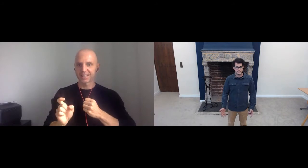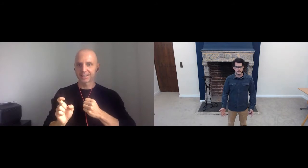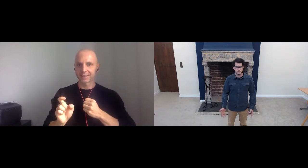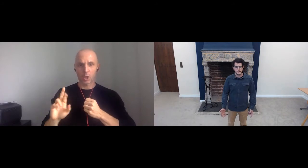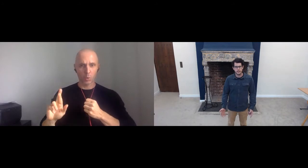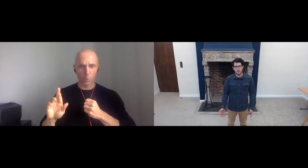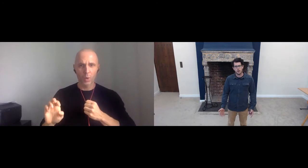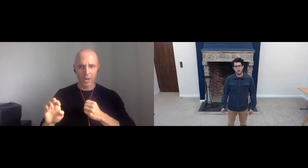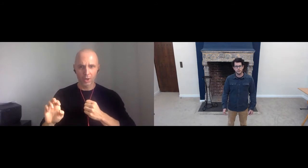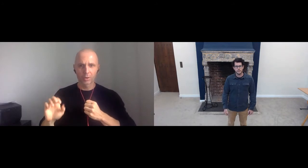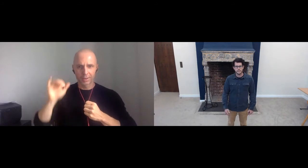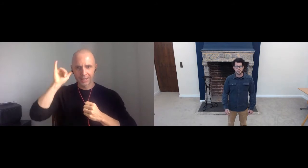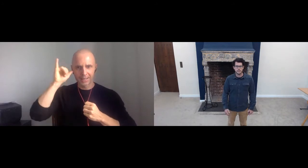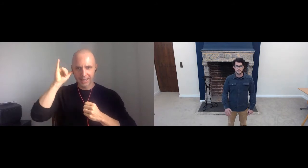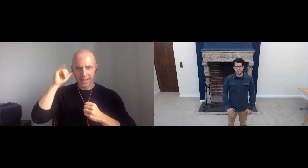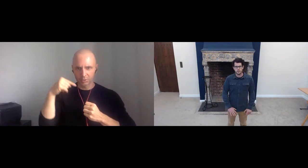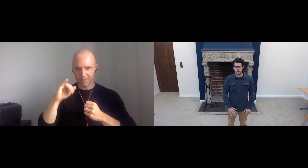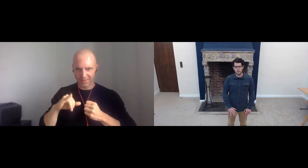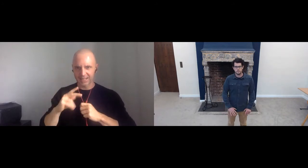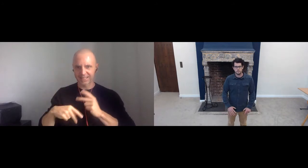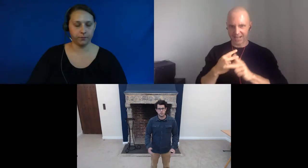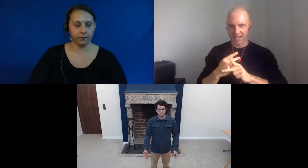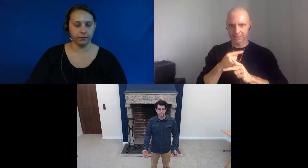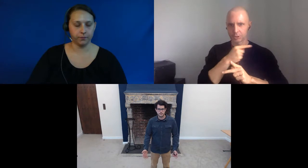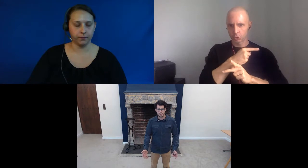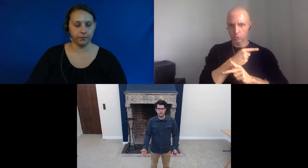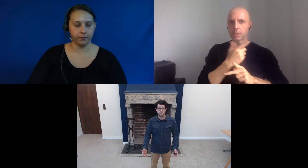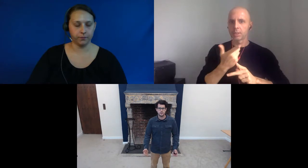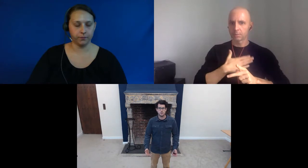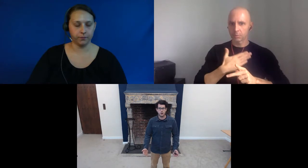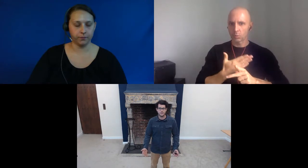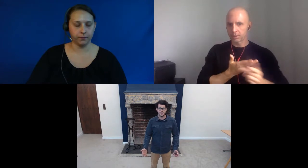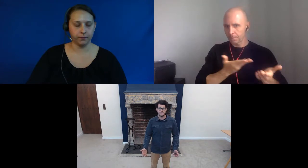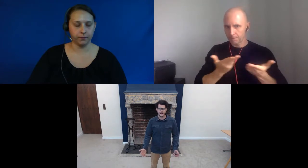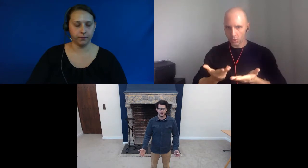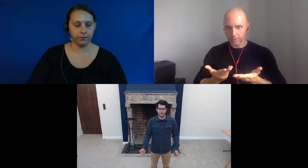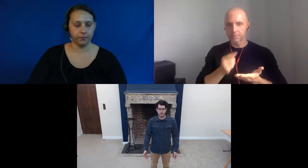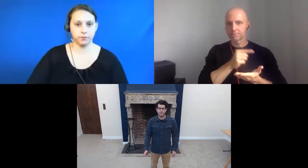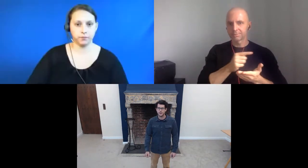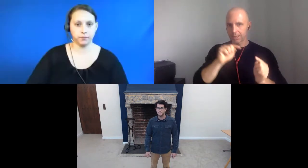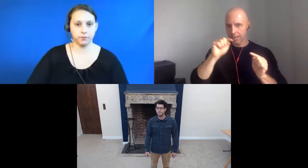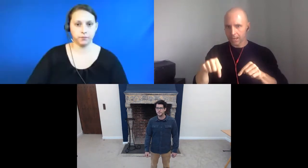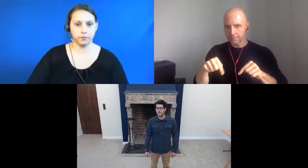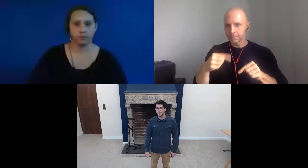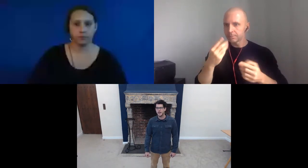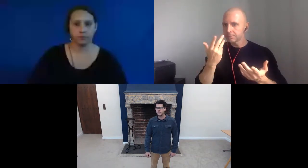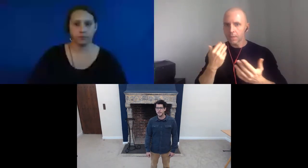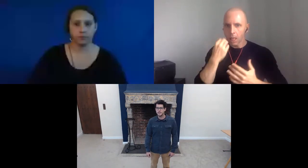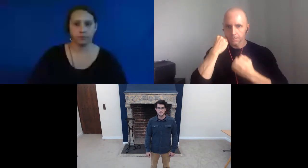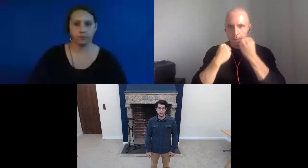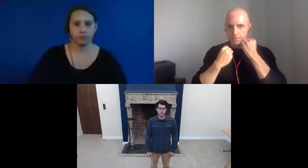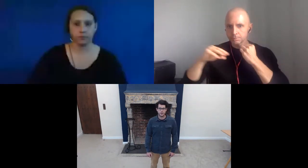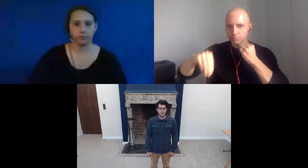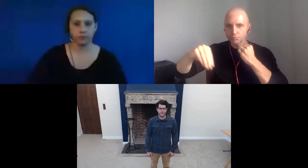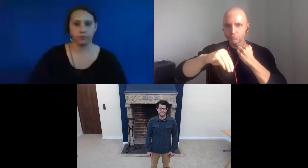bringing his cattle here over the winter to graze and to hopefully benefit our environment. And the